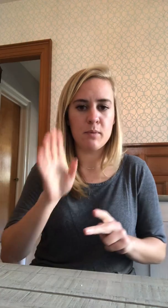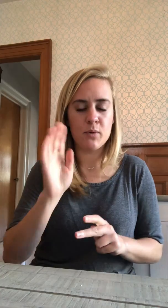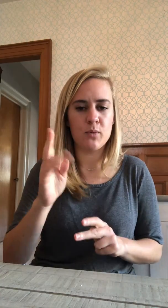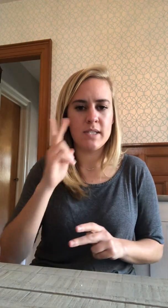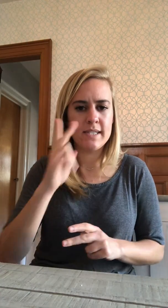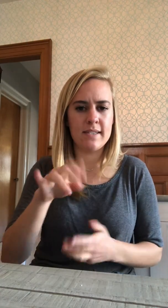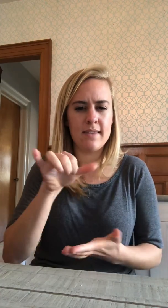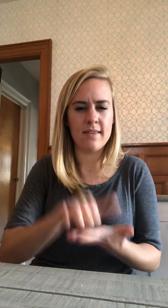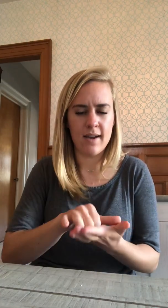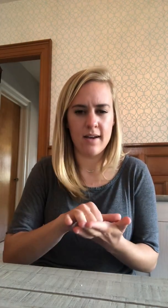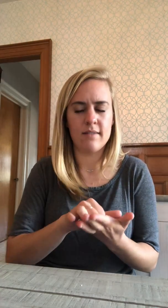risk.